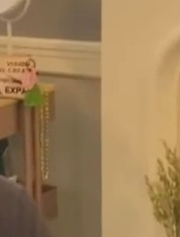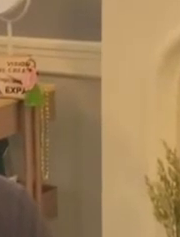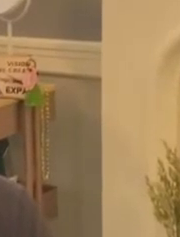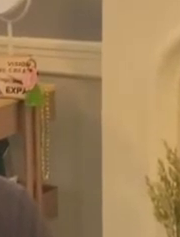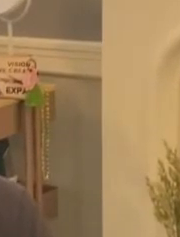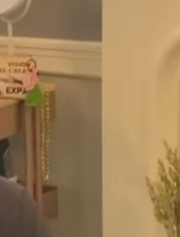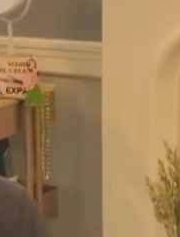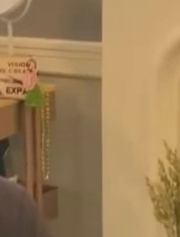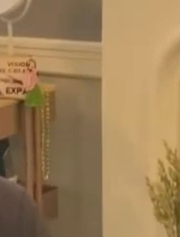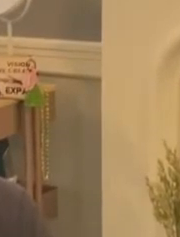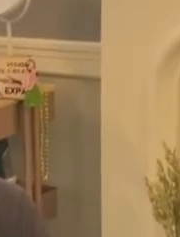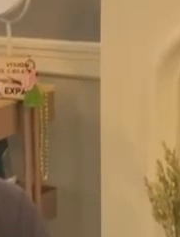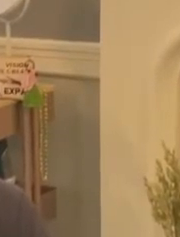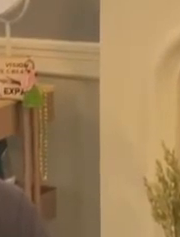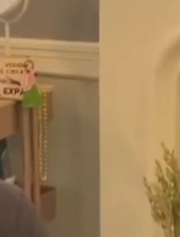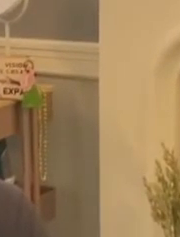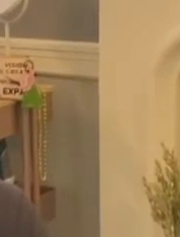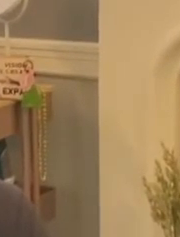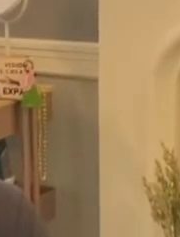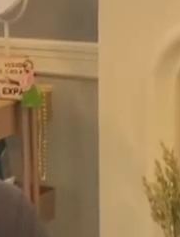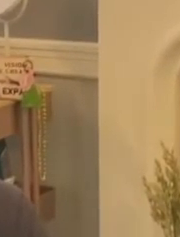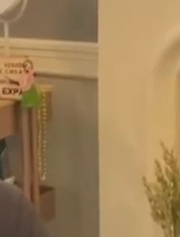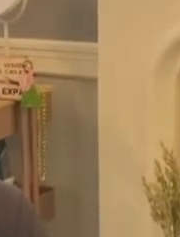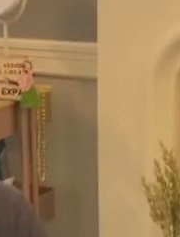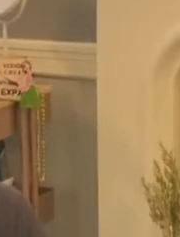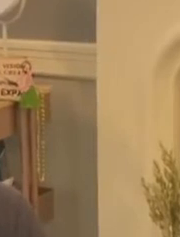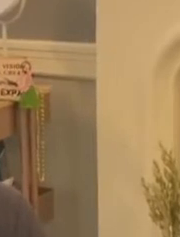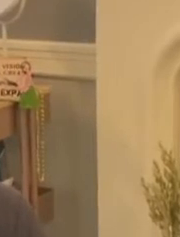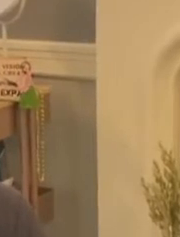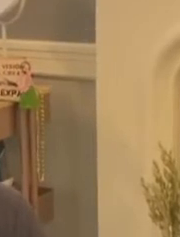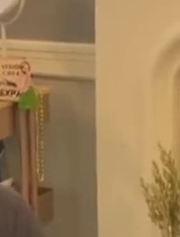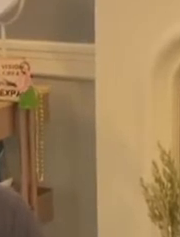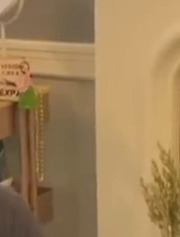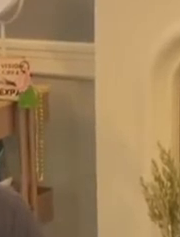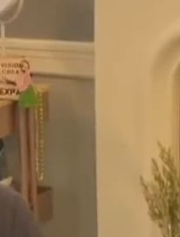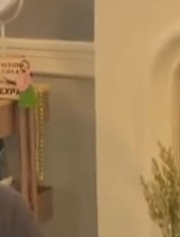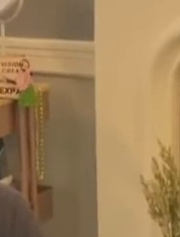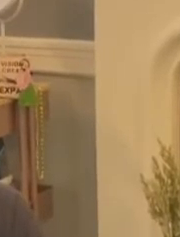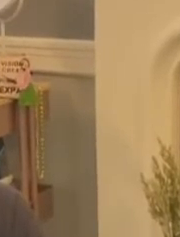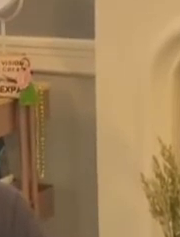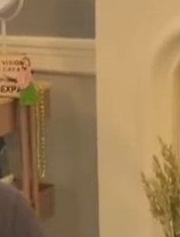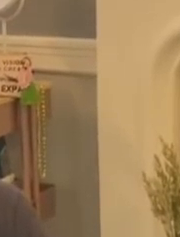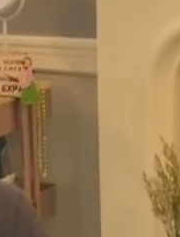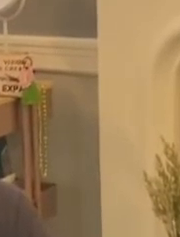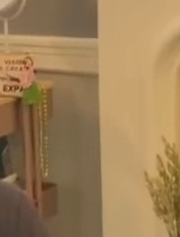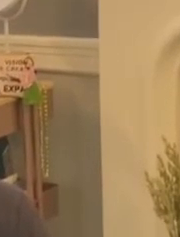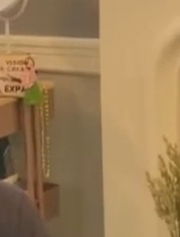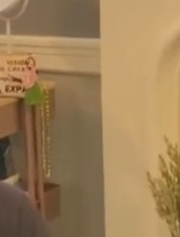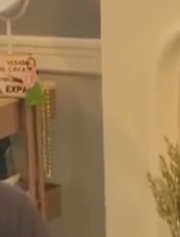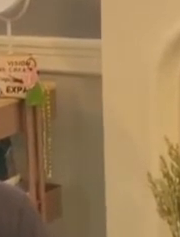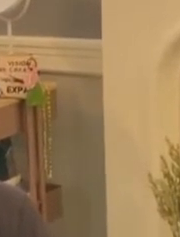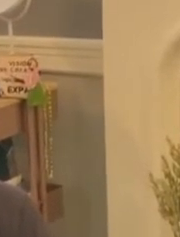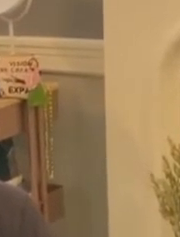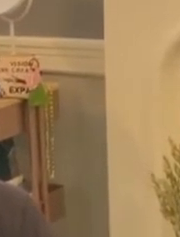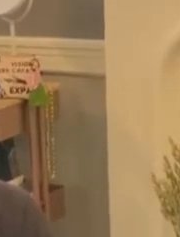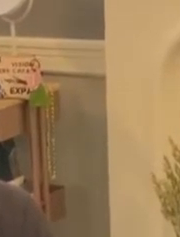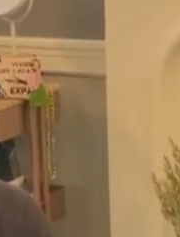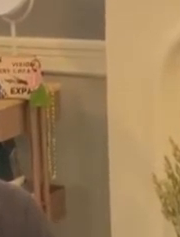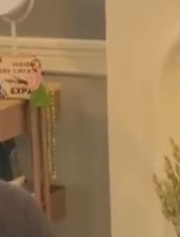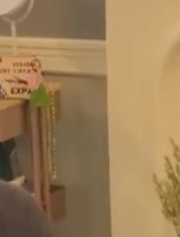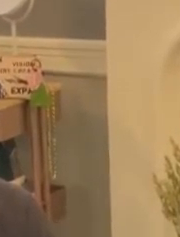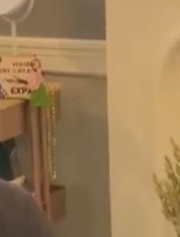your gaze to those men and women who in their military service have sacrificed time, comfort, strength,